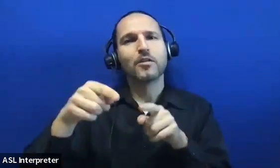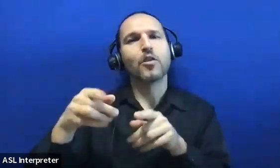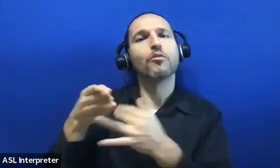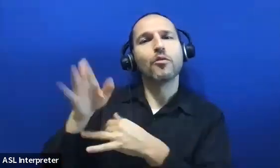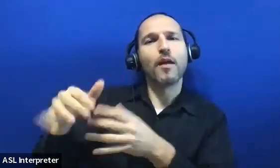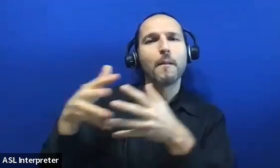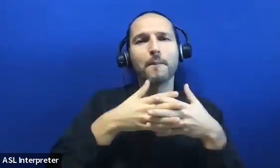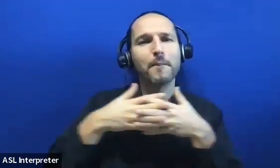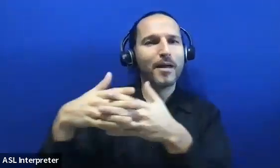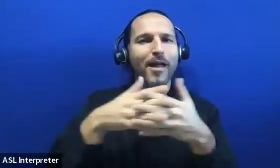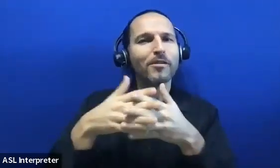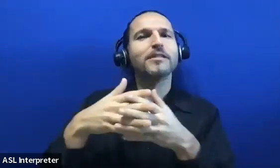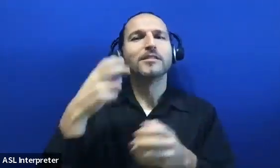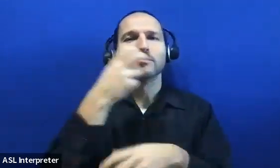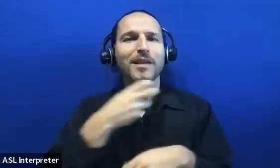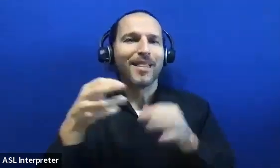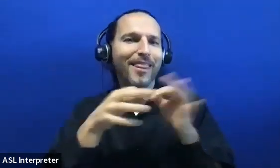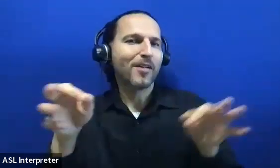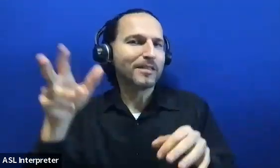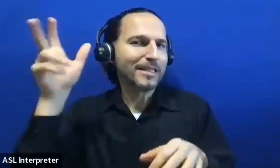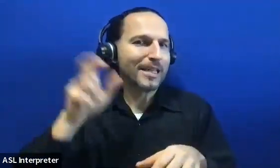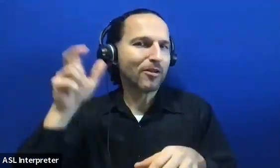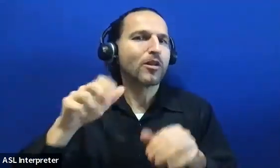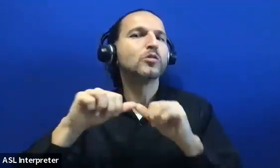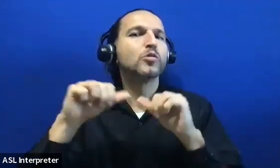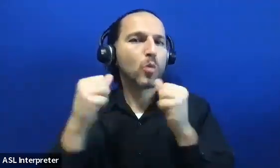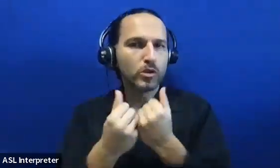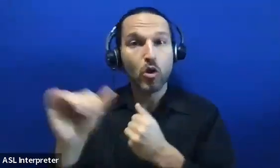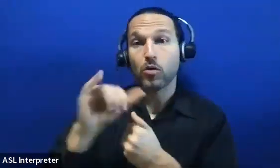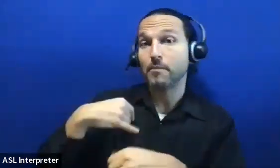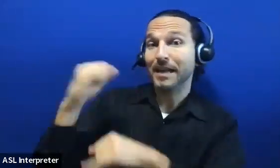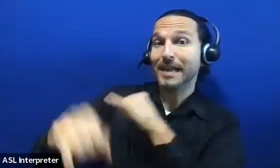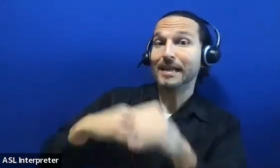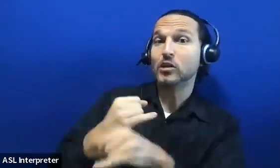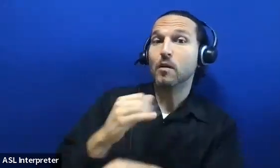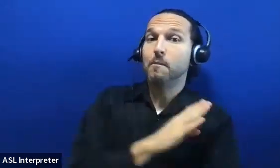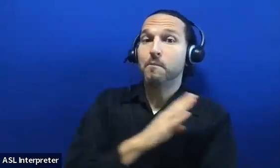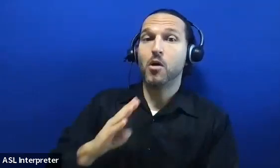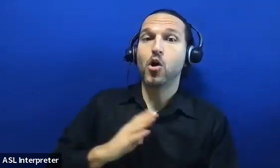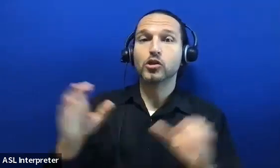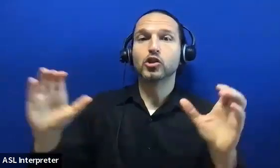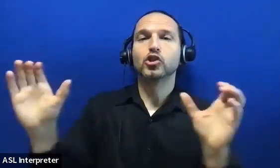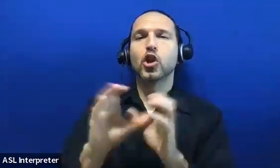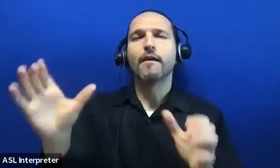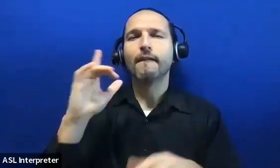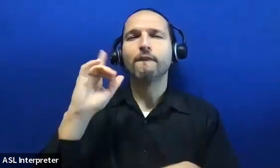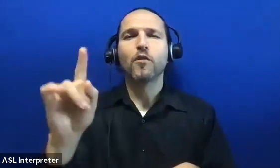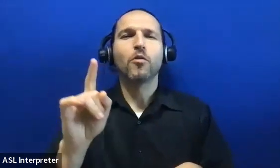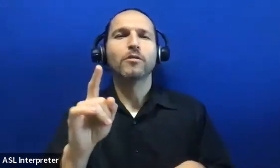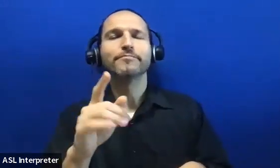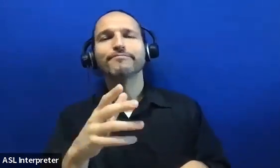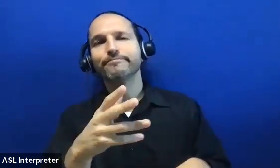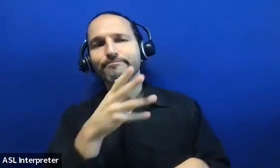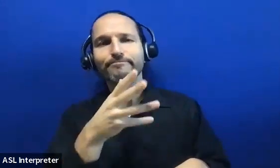Speech Language Hearing Association. I am also an international board certified lactation consultant. So